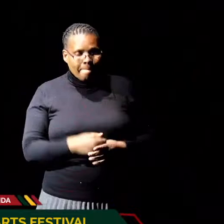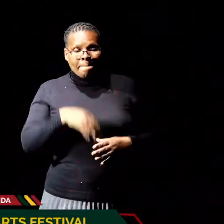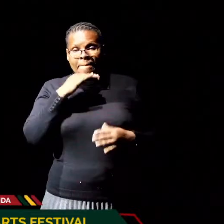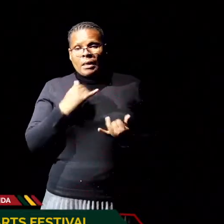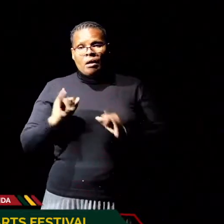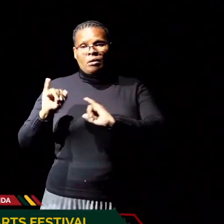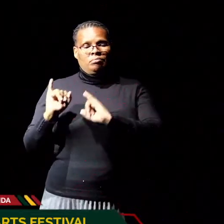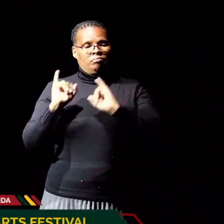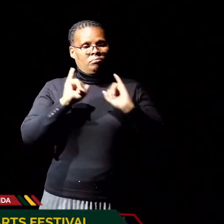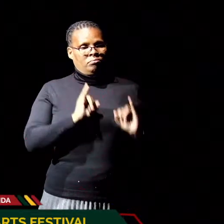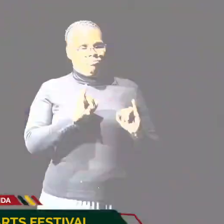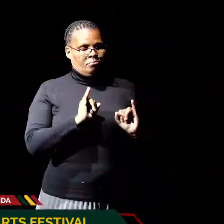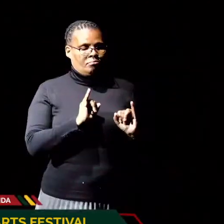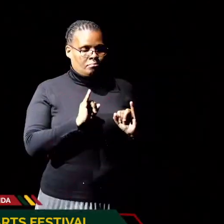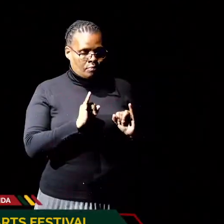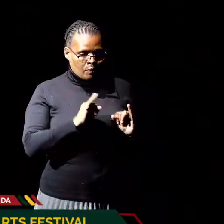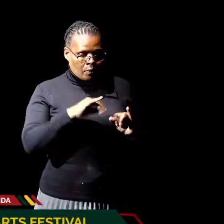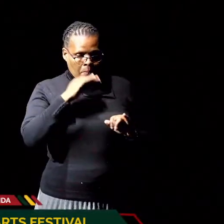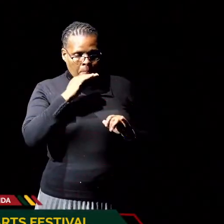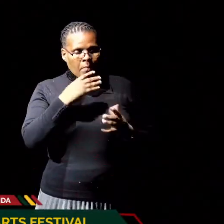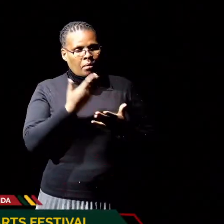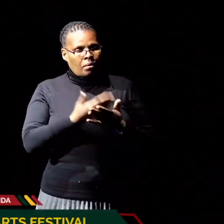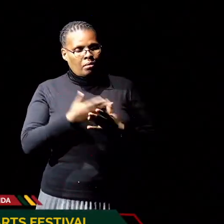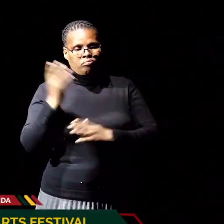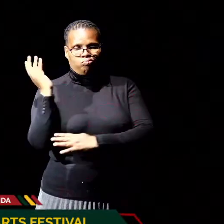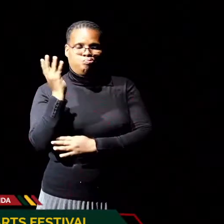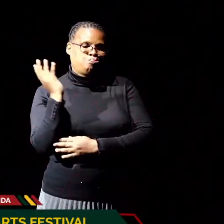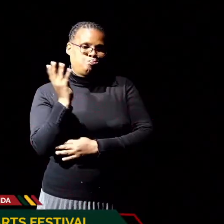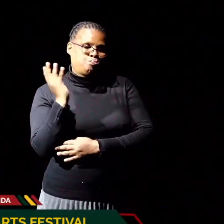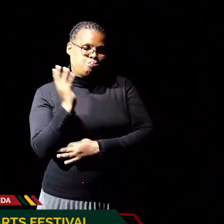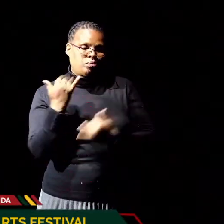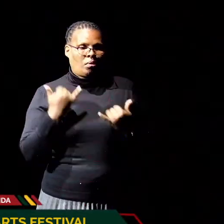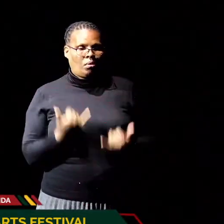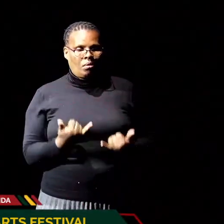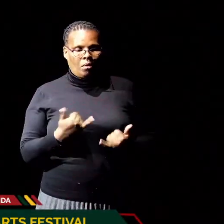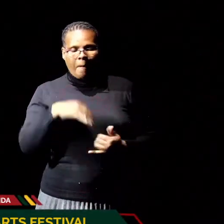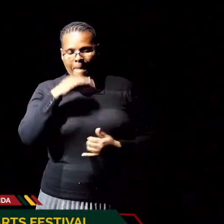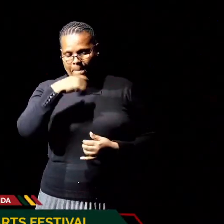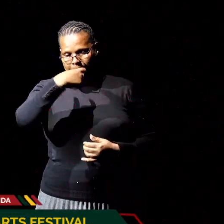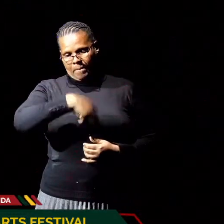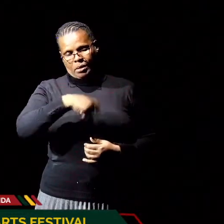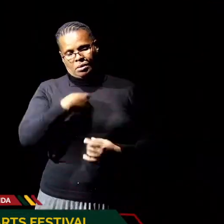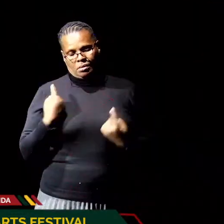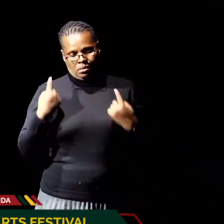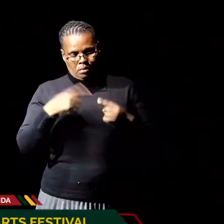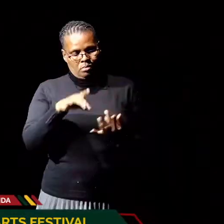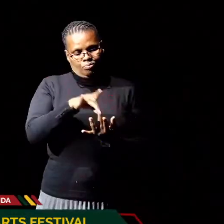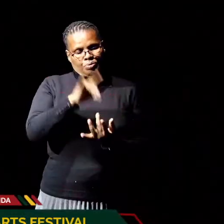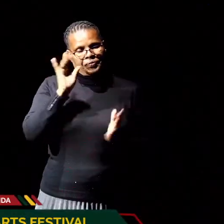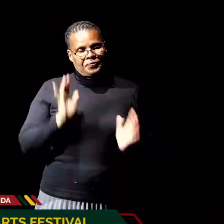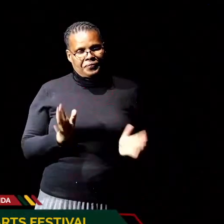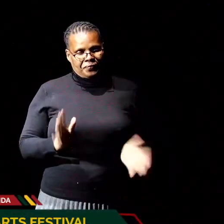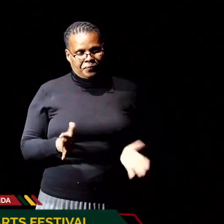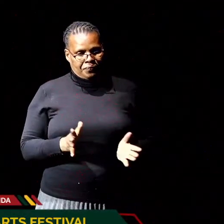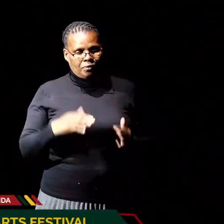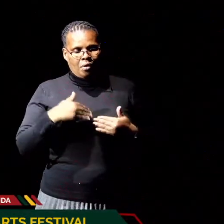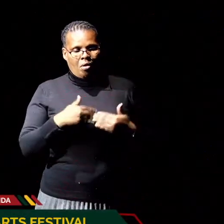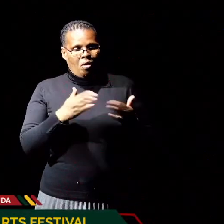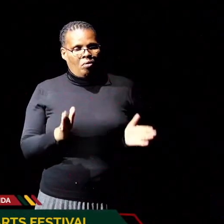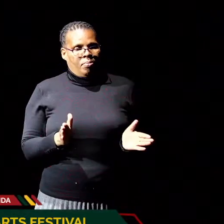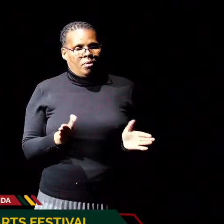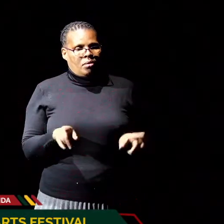invite the clergy for the devotion. The clergy, a person who's been appointed to open